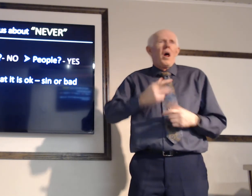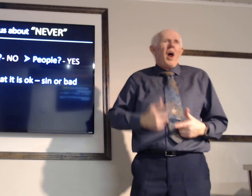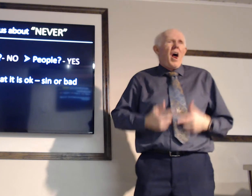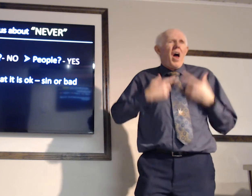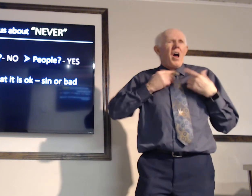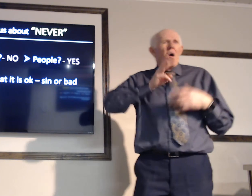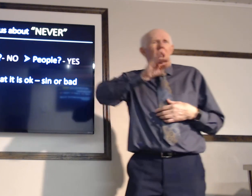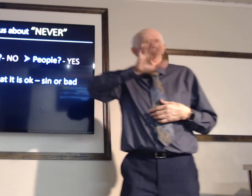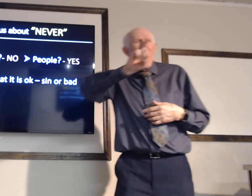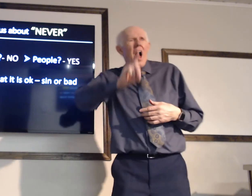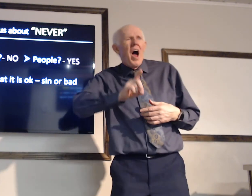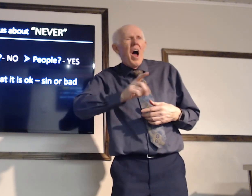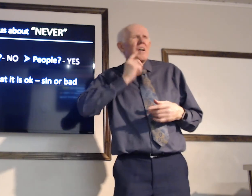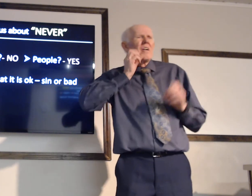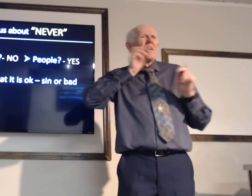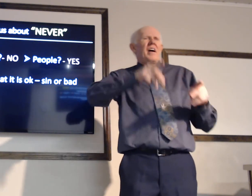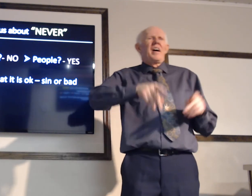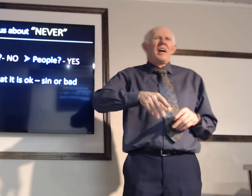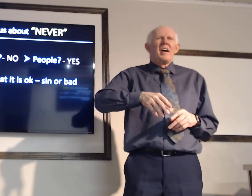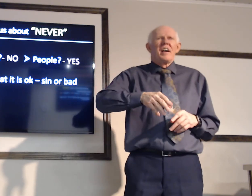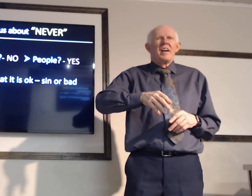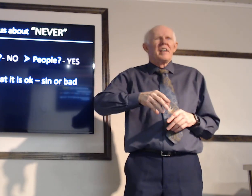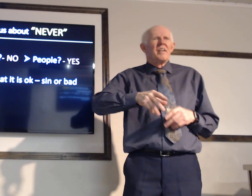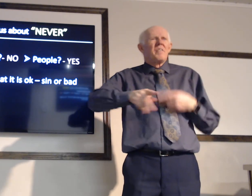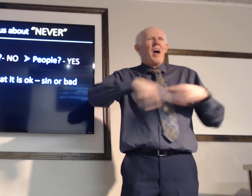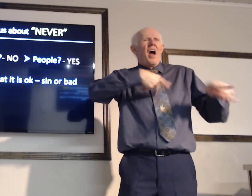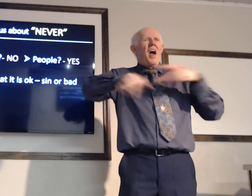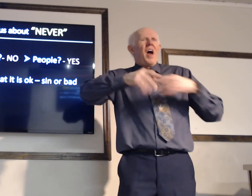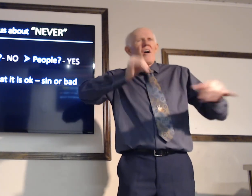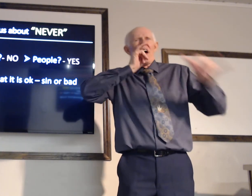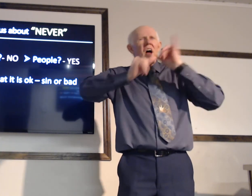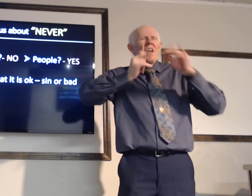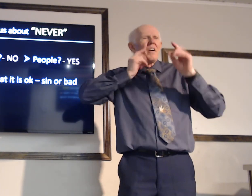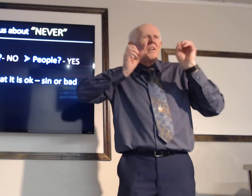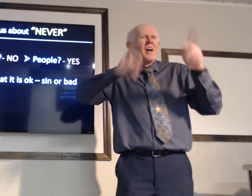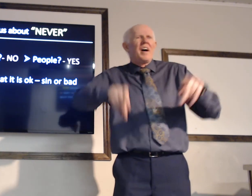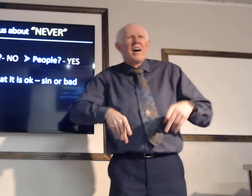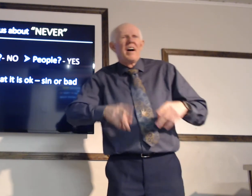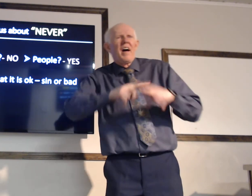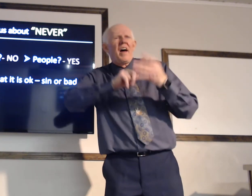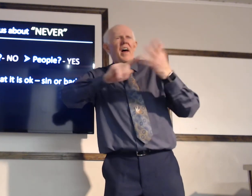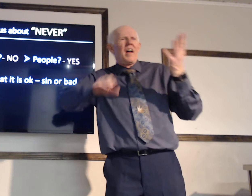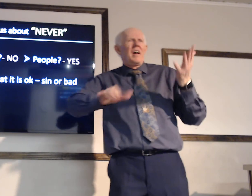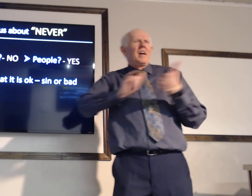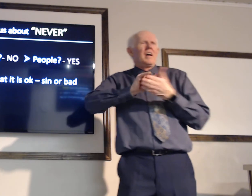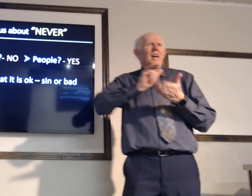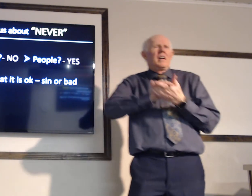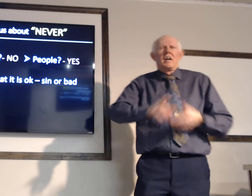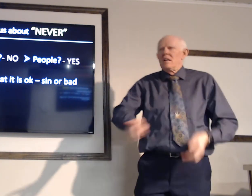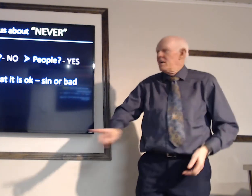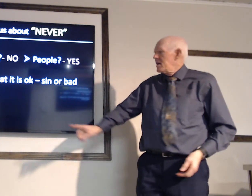They think it's nothing. They live wild lives. They party, they drink, and they think that's okay.